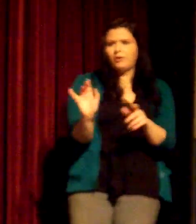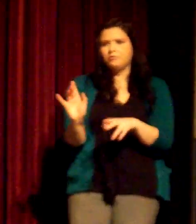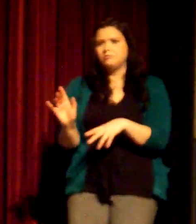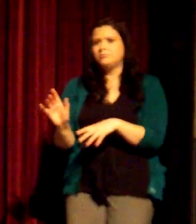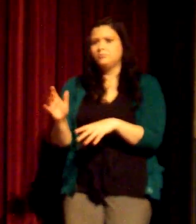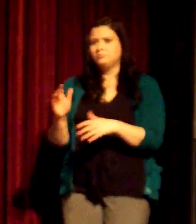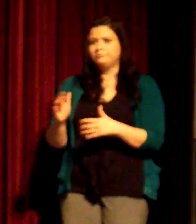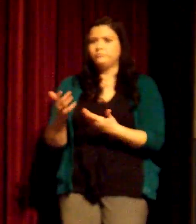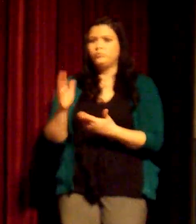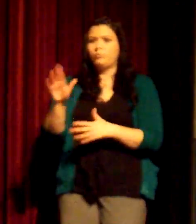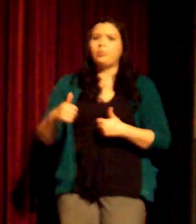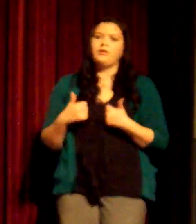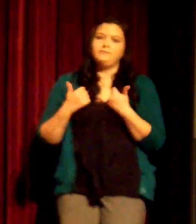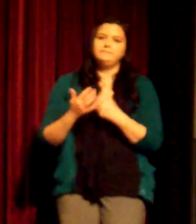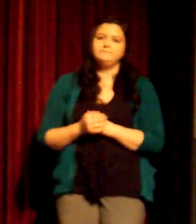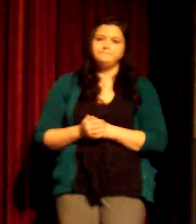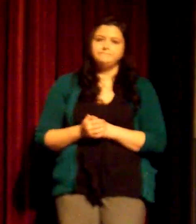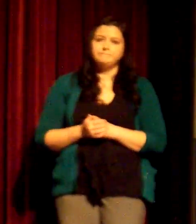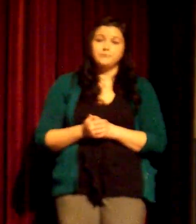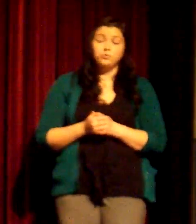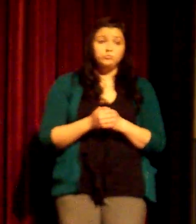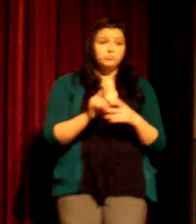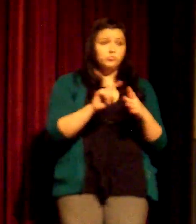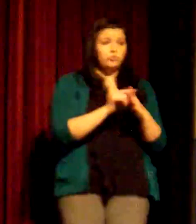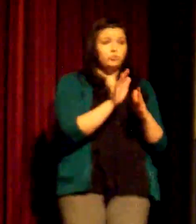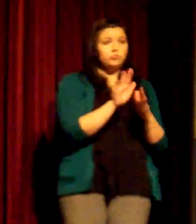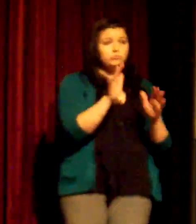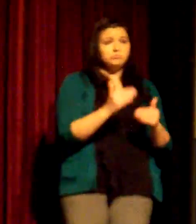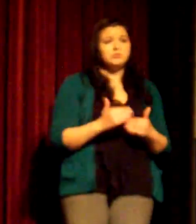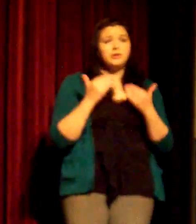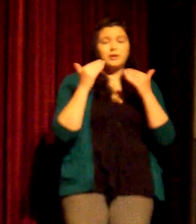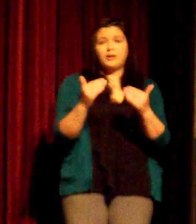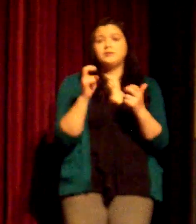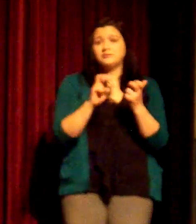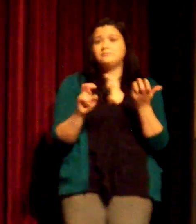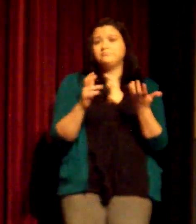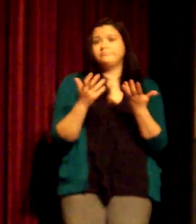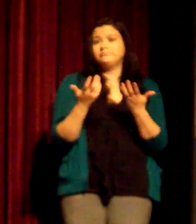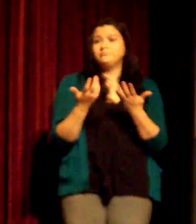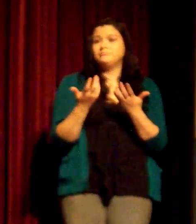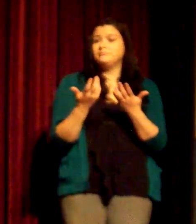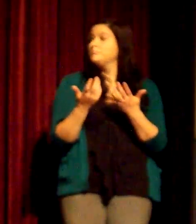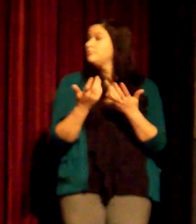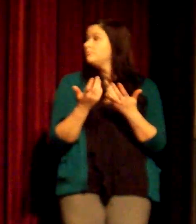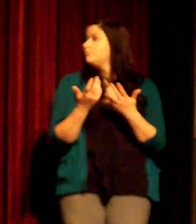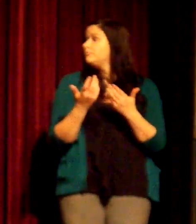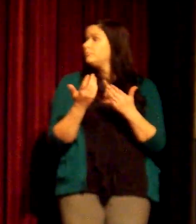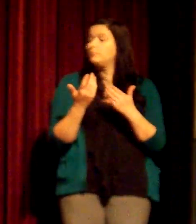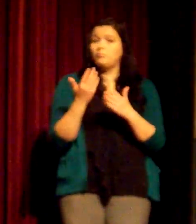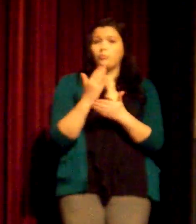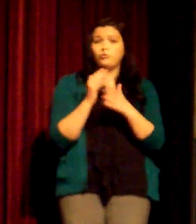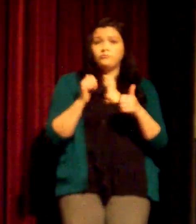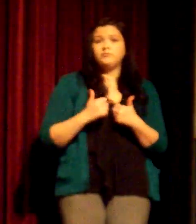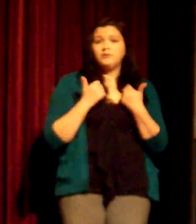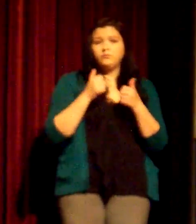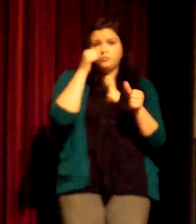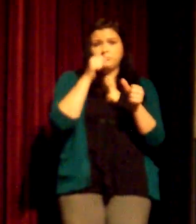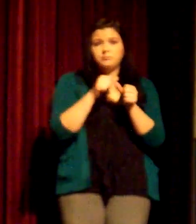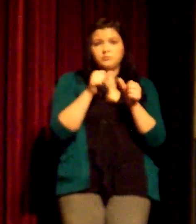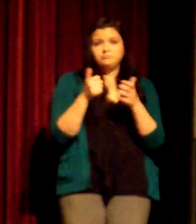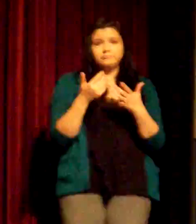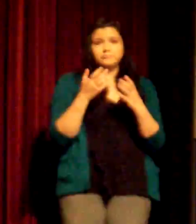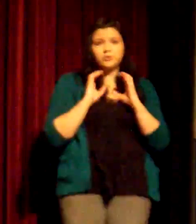pretty impressive career, but an opportunity came up for my husband to purchase a dental practice here in Devil's Lake.